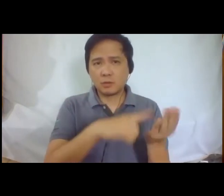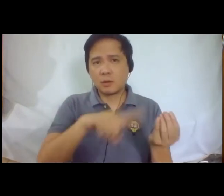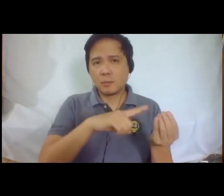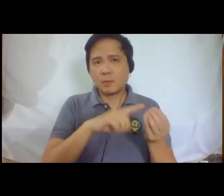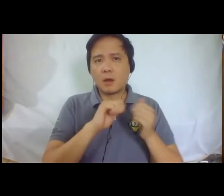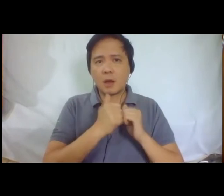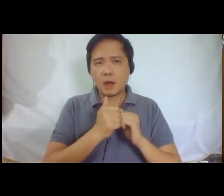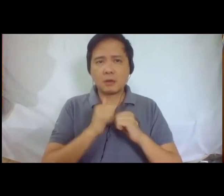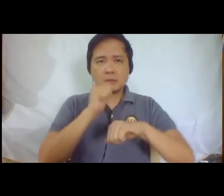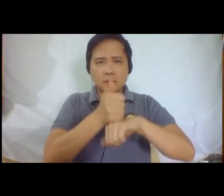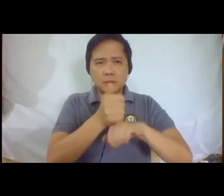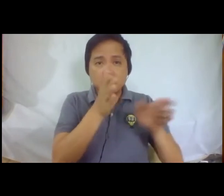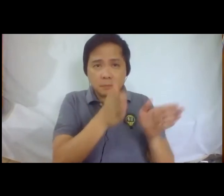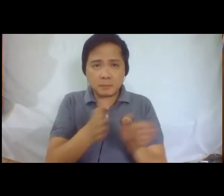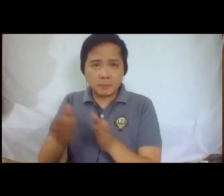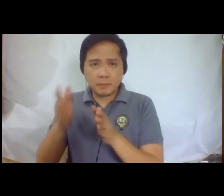organization for lesson 2.